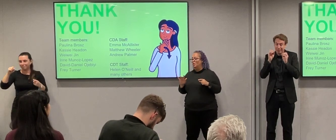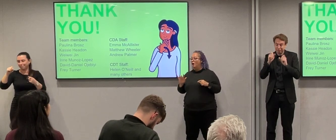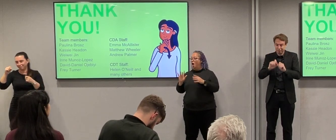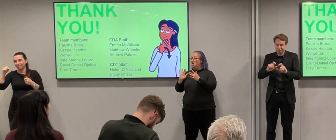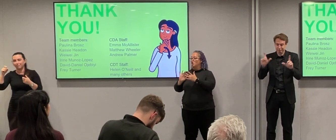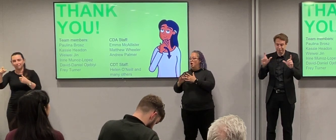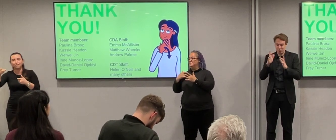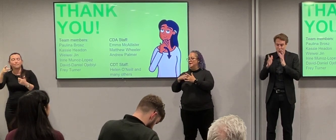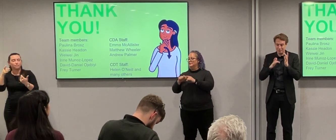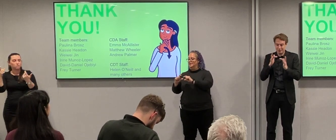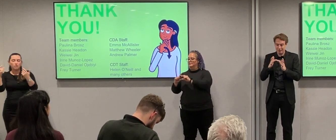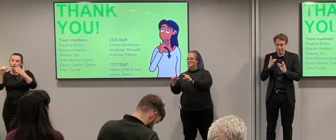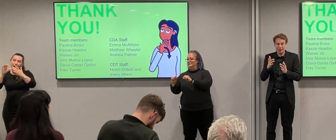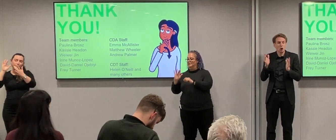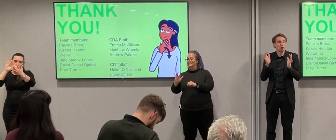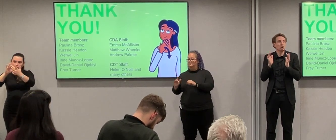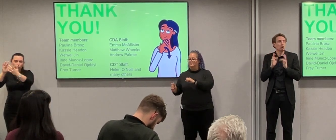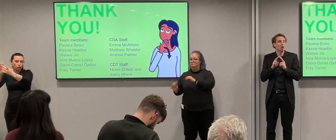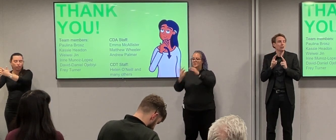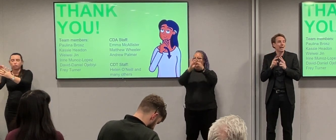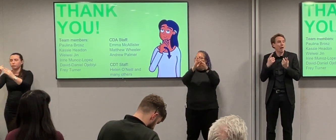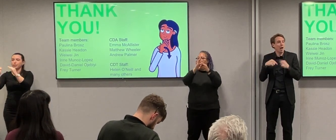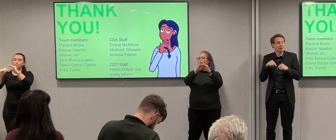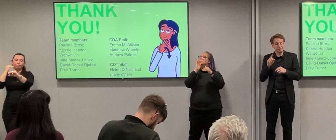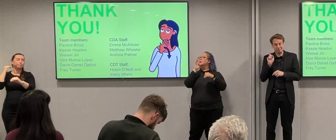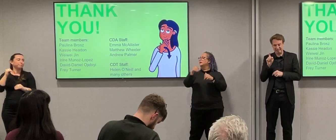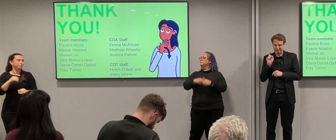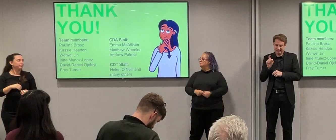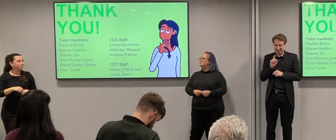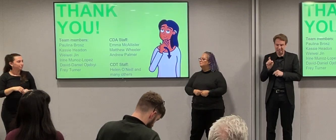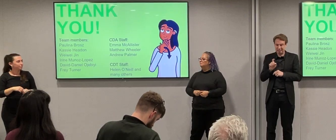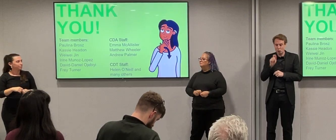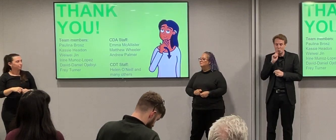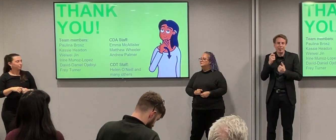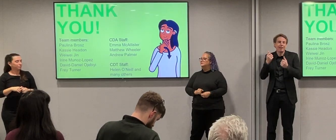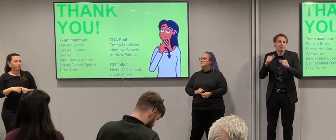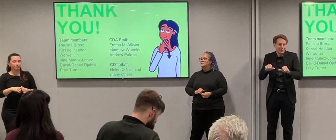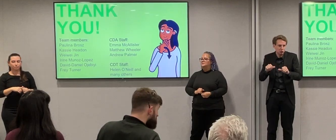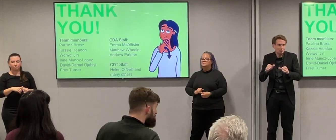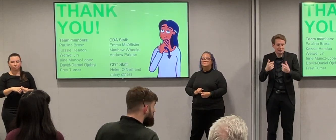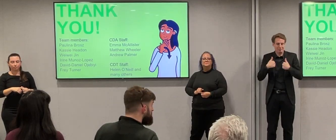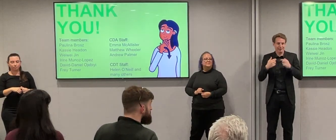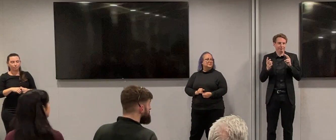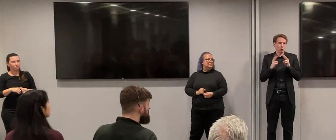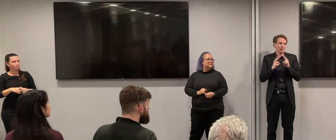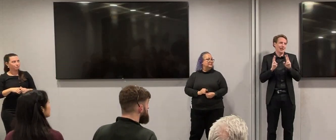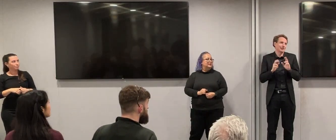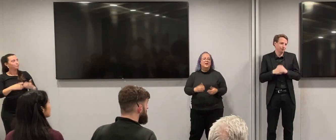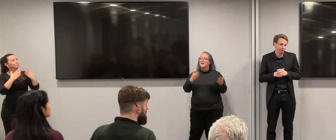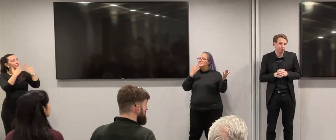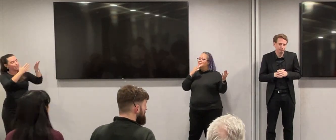will eventually end up in the right place. We thank Lauren again